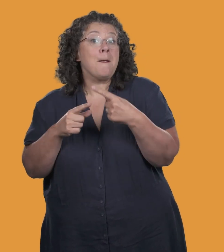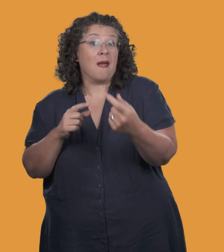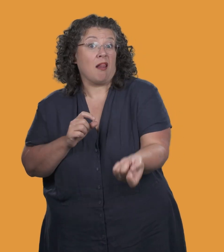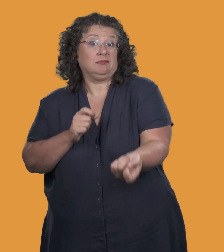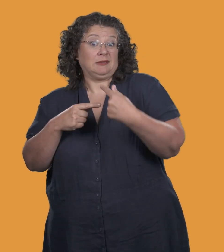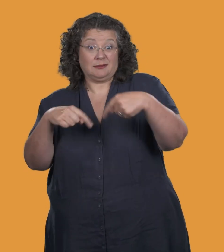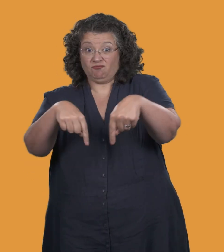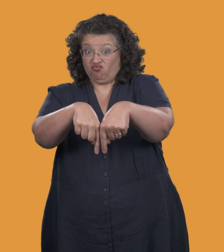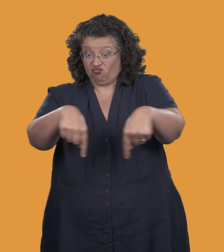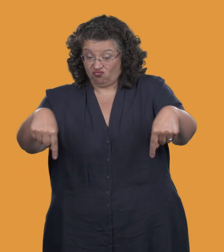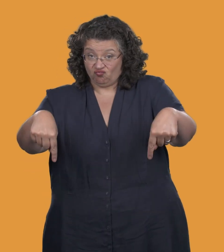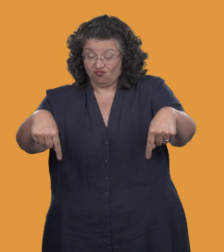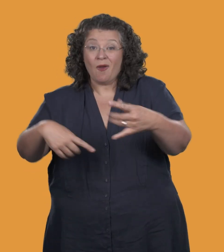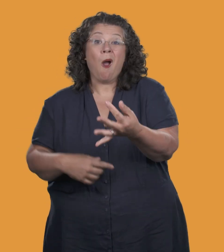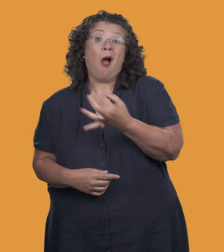or email